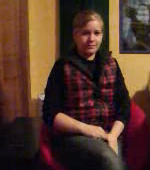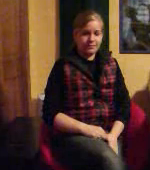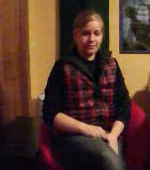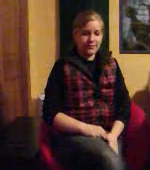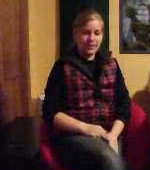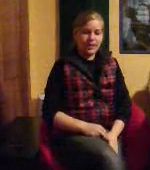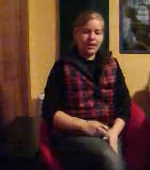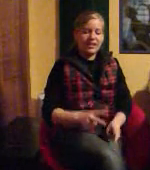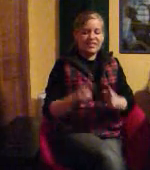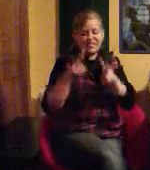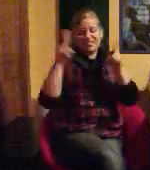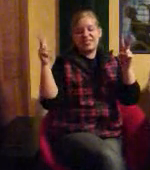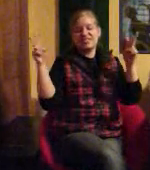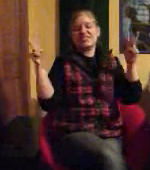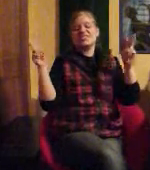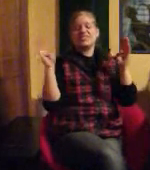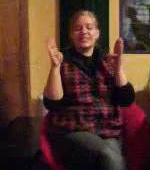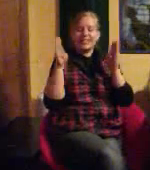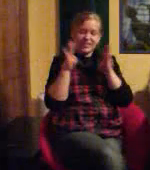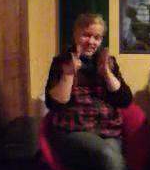The very little girl began to grow bigger.